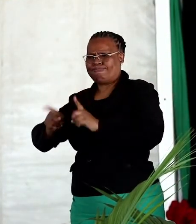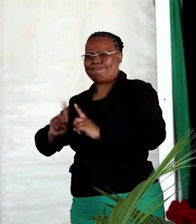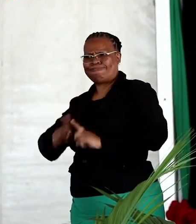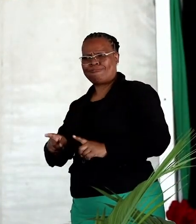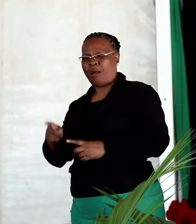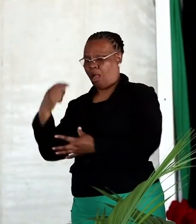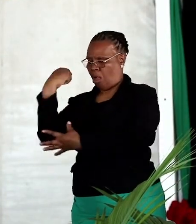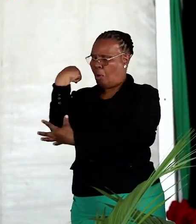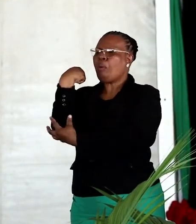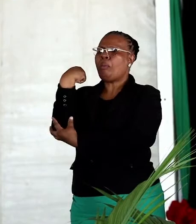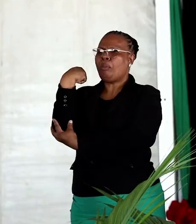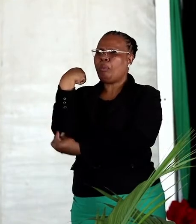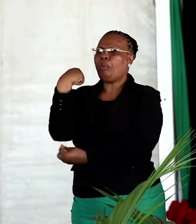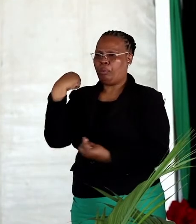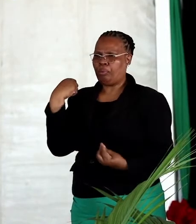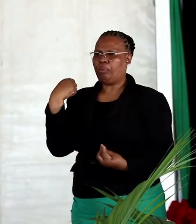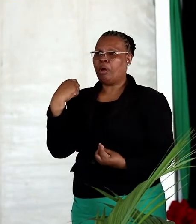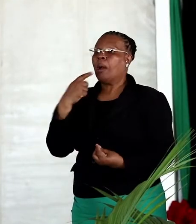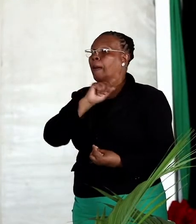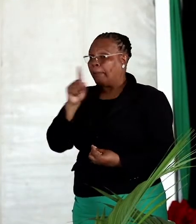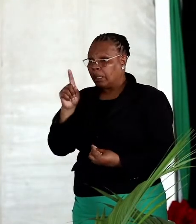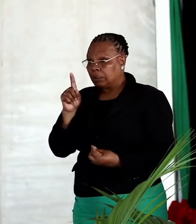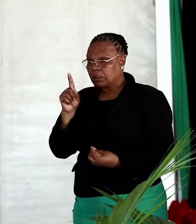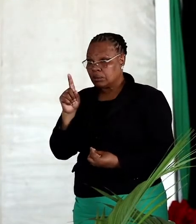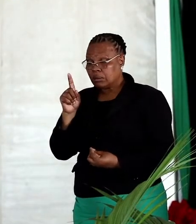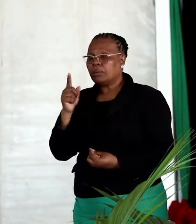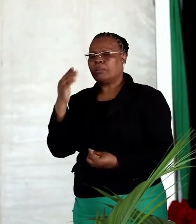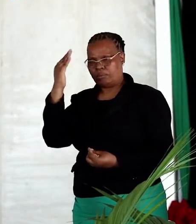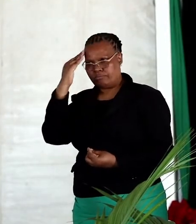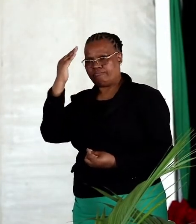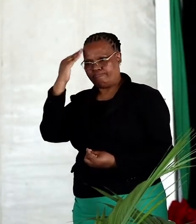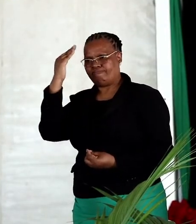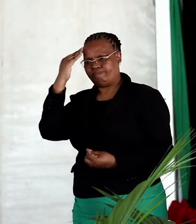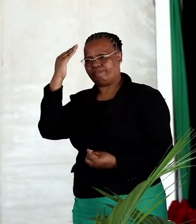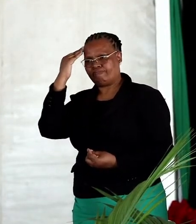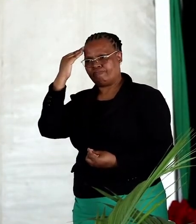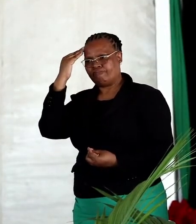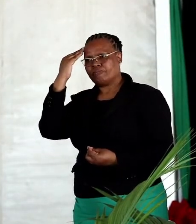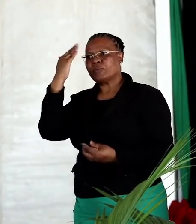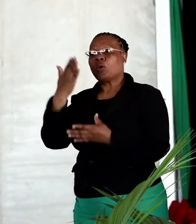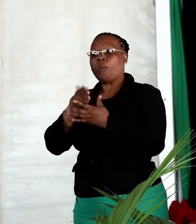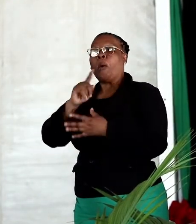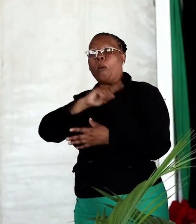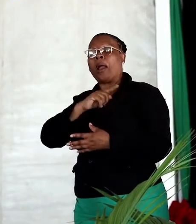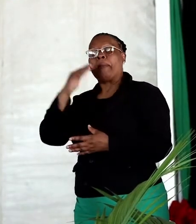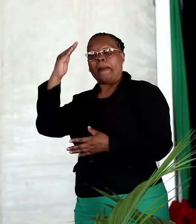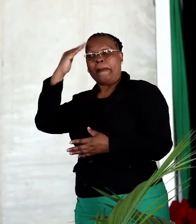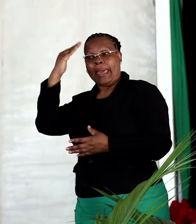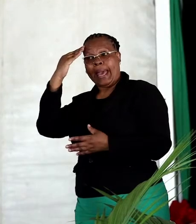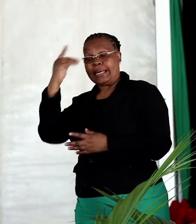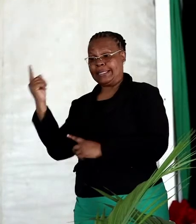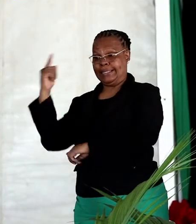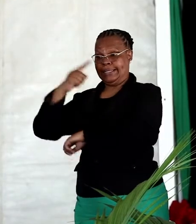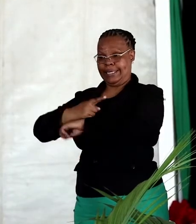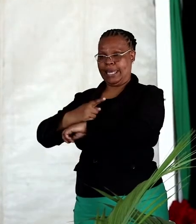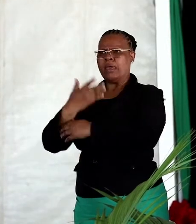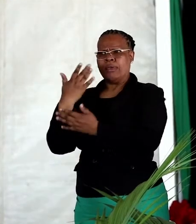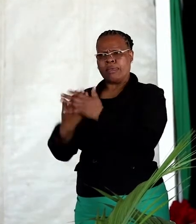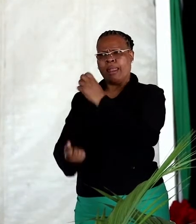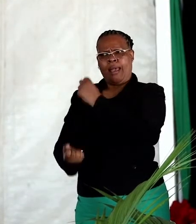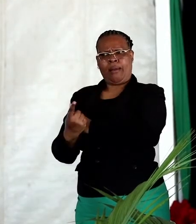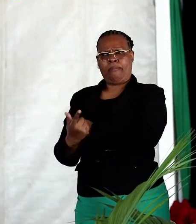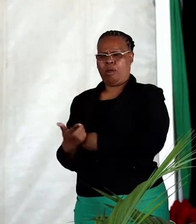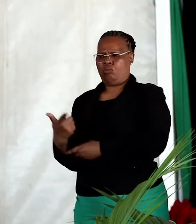Others, they knew that they were going to be shot on that day. I want to say,